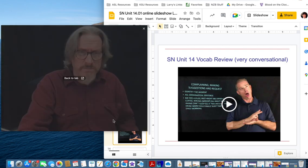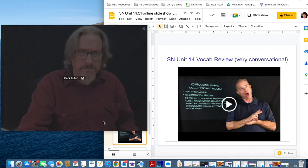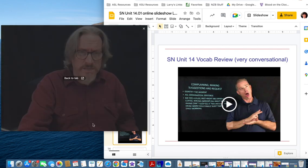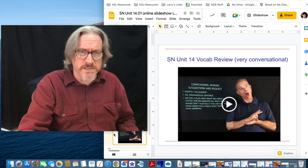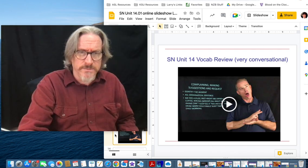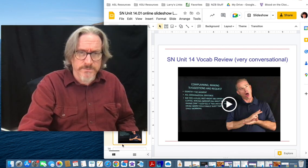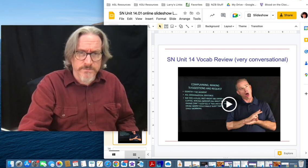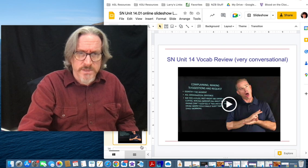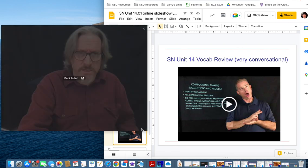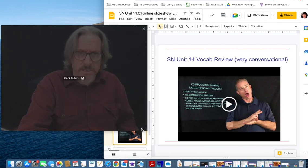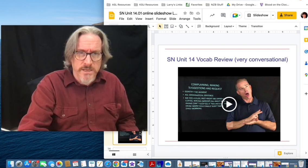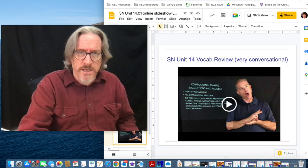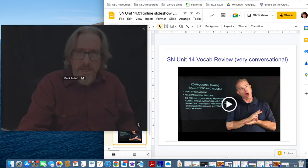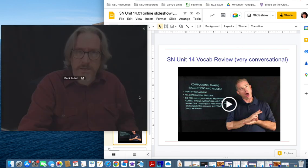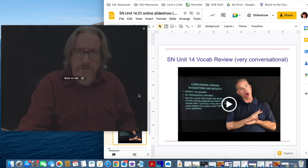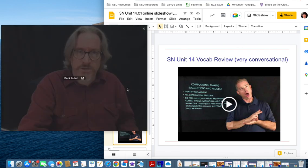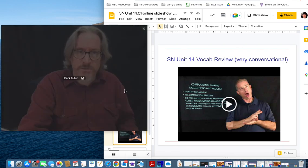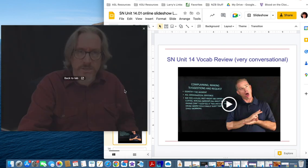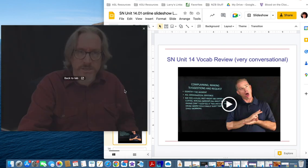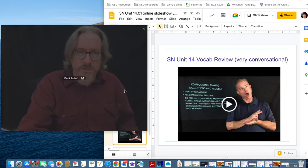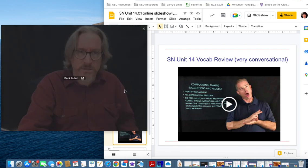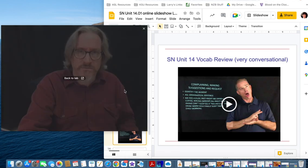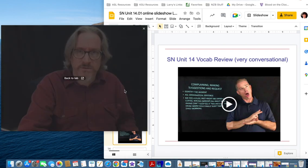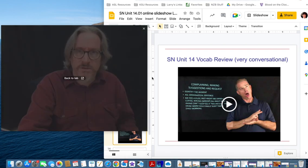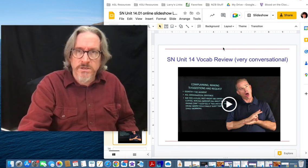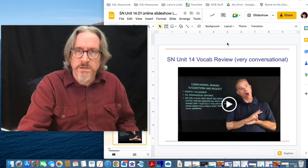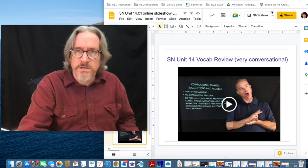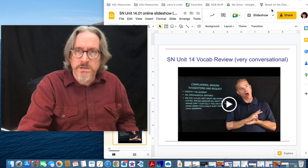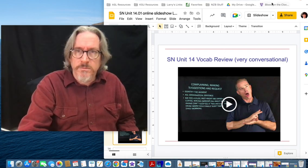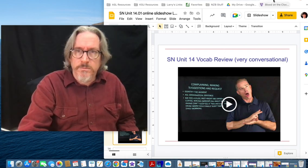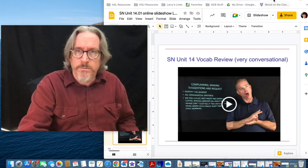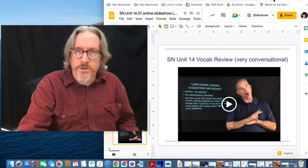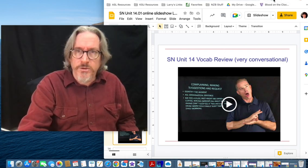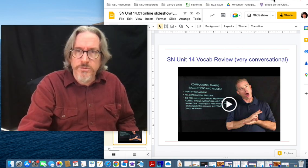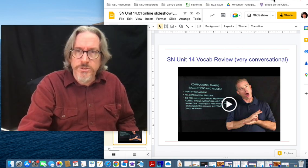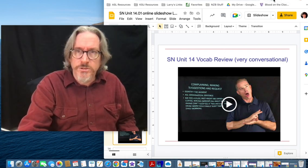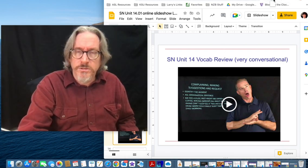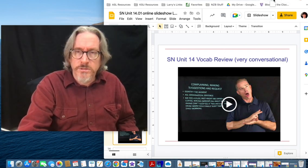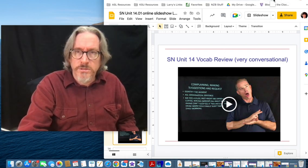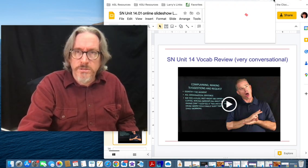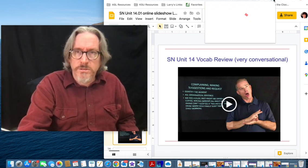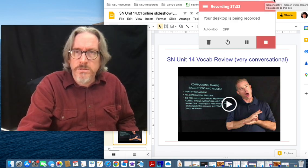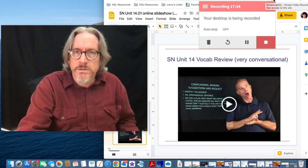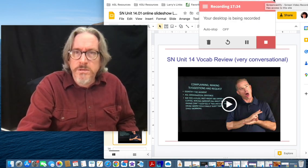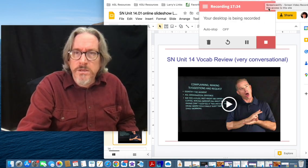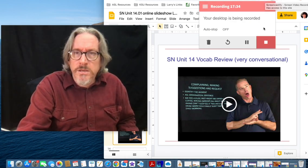Yeah, that's it. How do I turn this thing off? Badoosh.